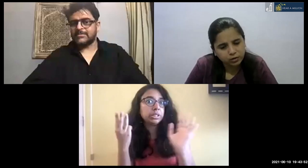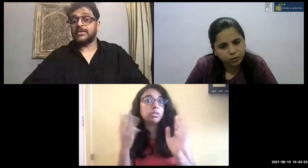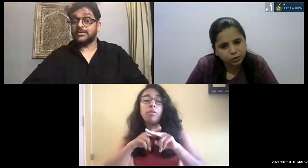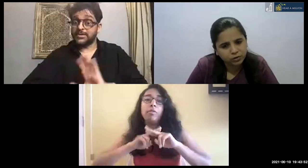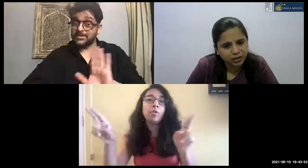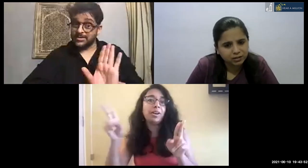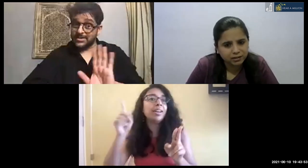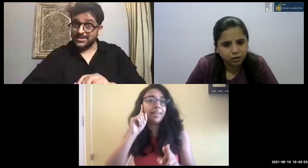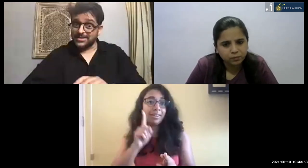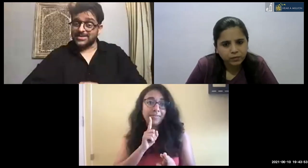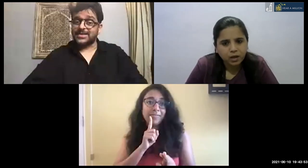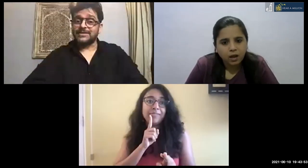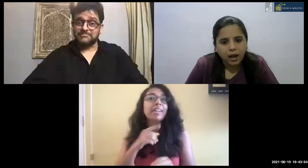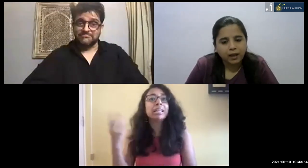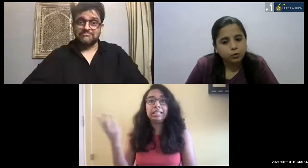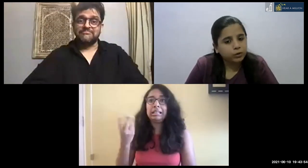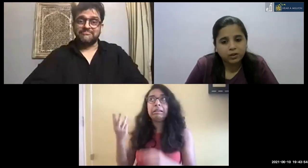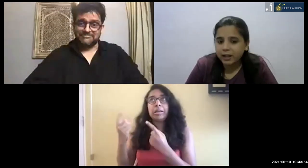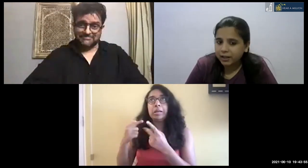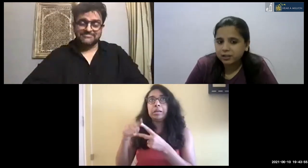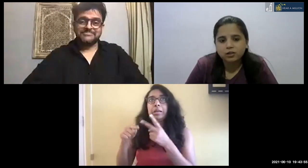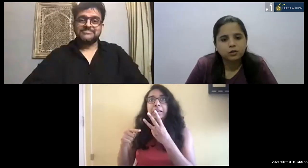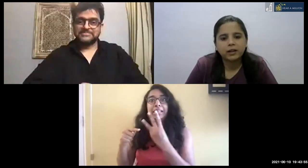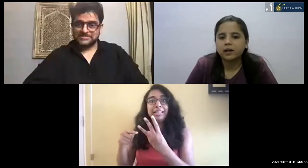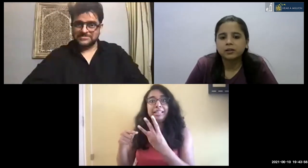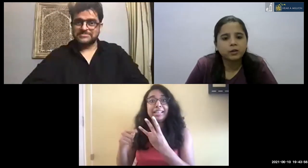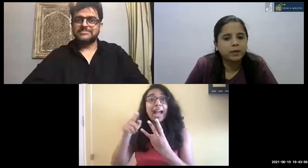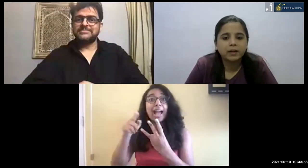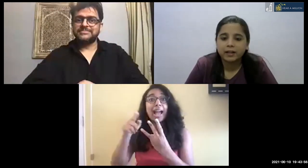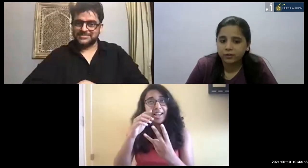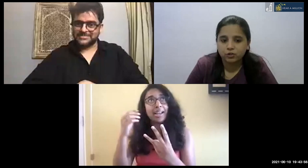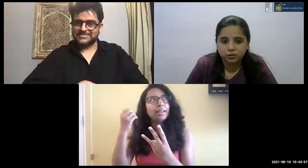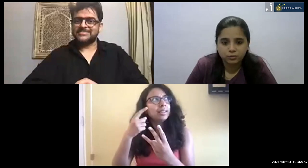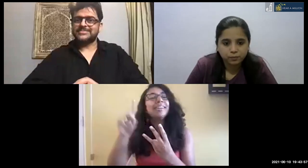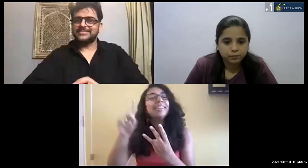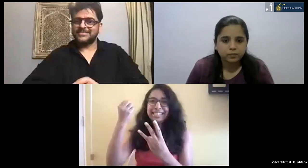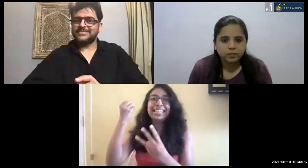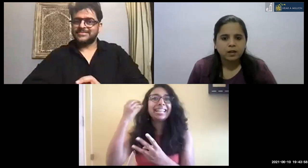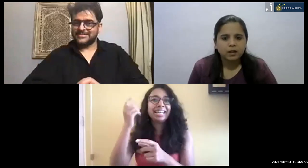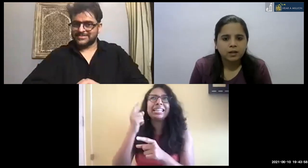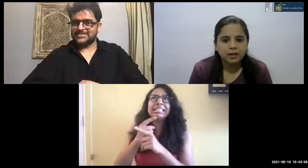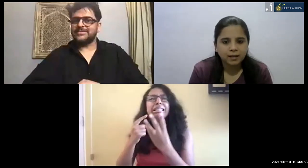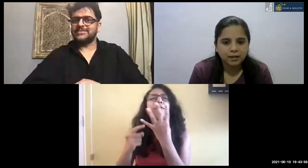two or three, that's all. And 2 or 3 hearing teachers only, and other would be deaf teachers.